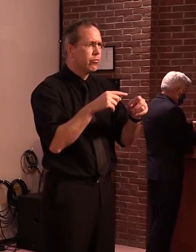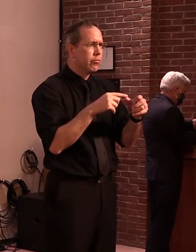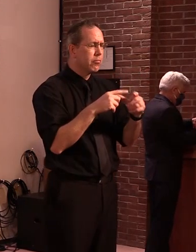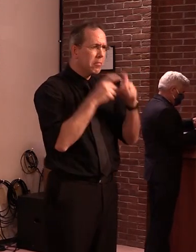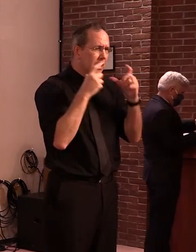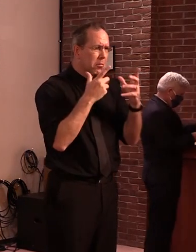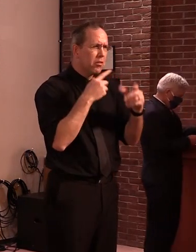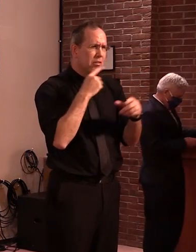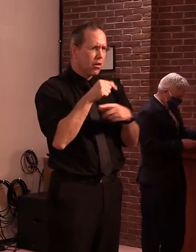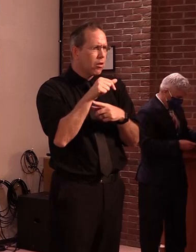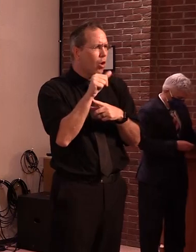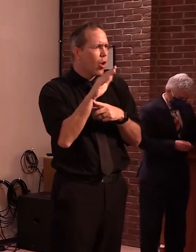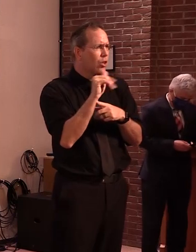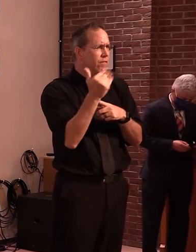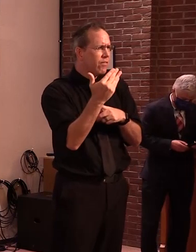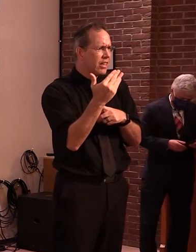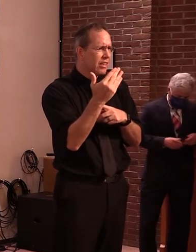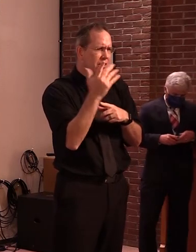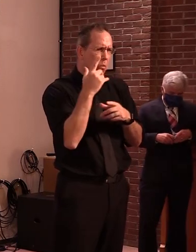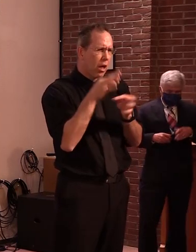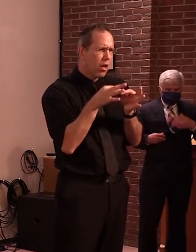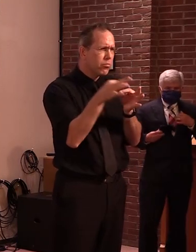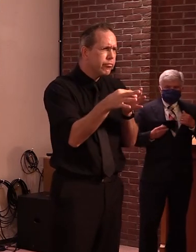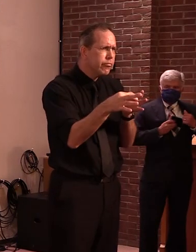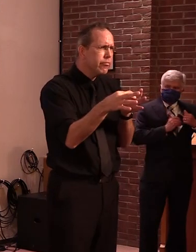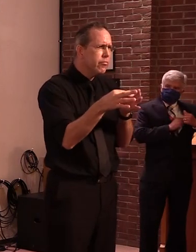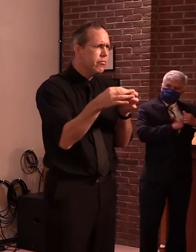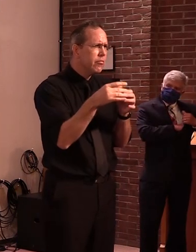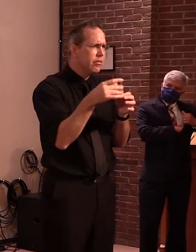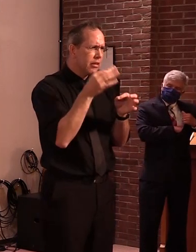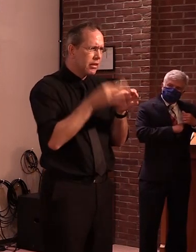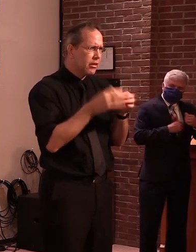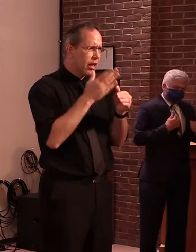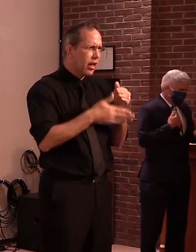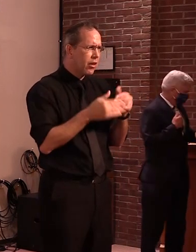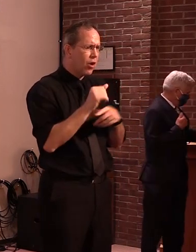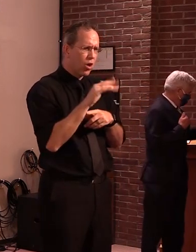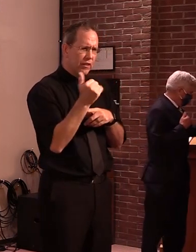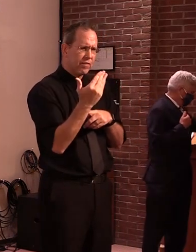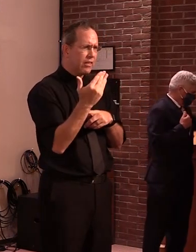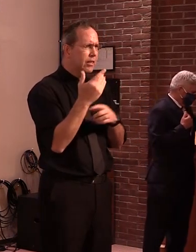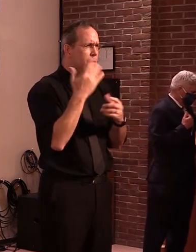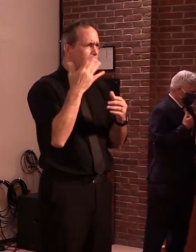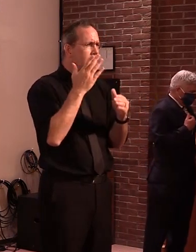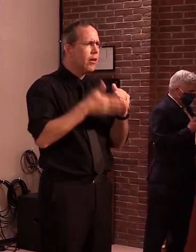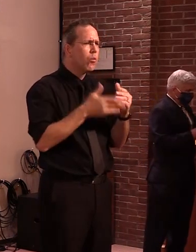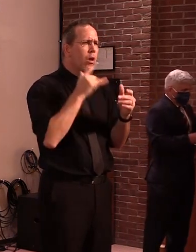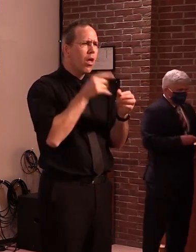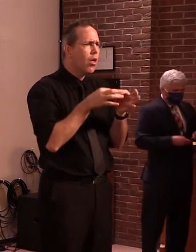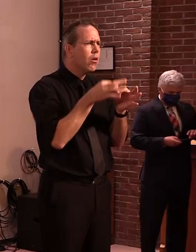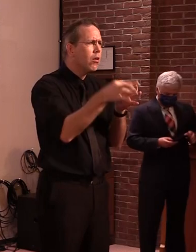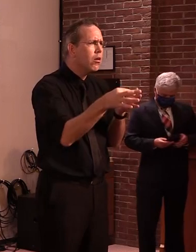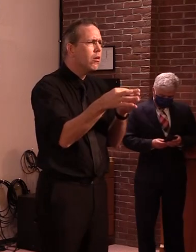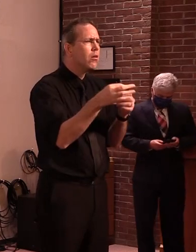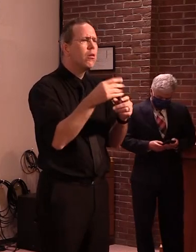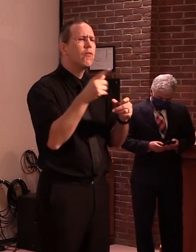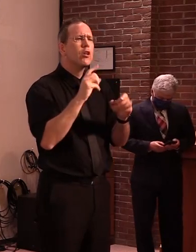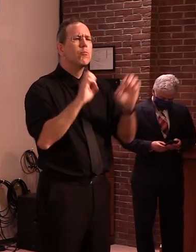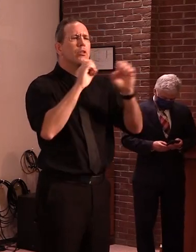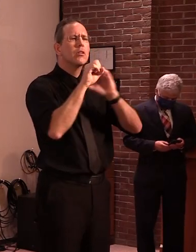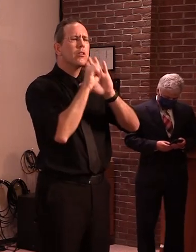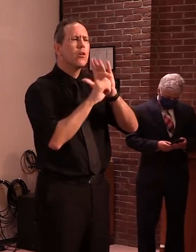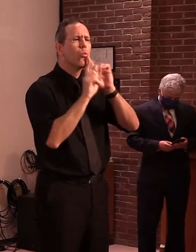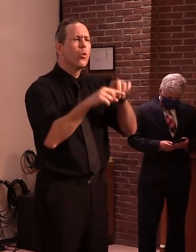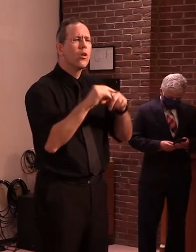it ends on August 15th rather than into September when students and tourism is more likely to be occurring in the